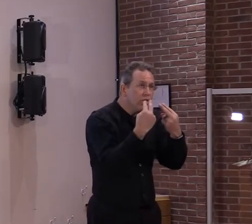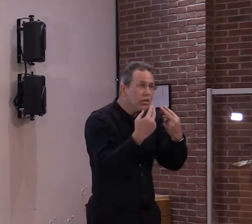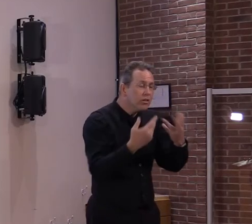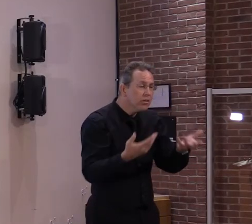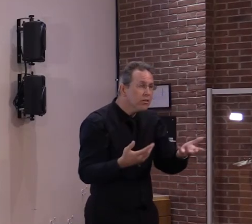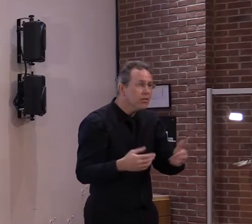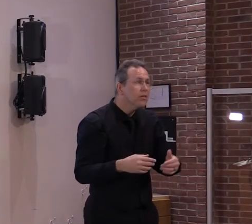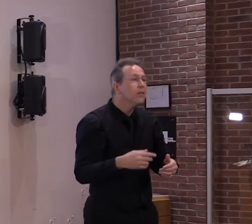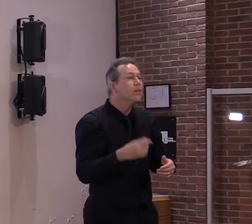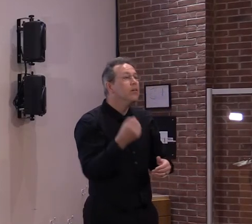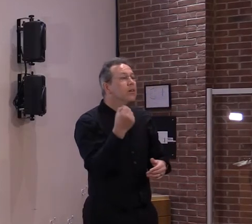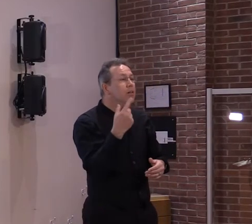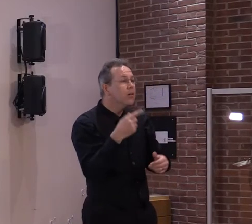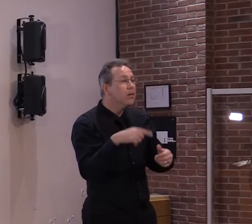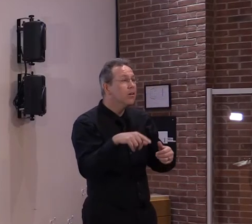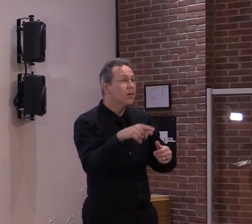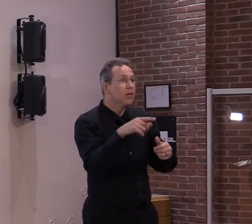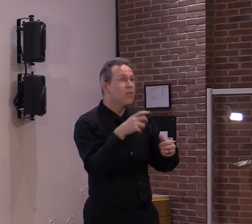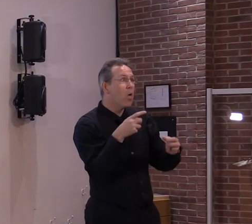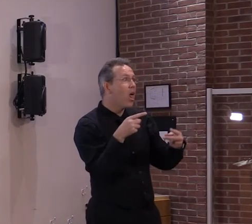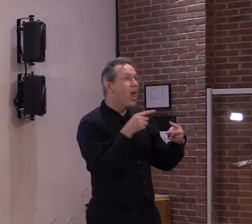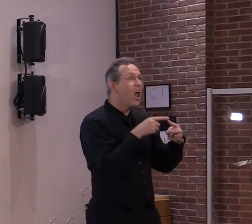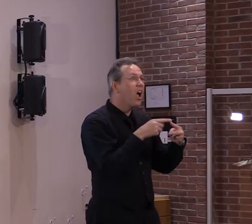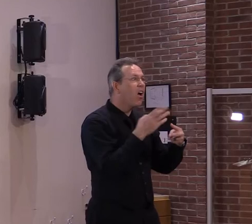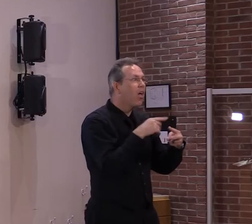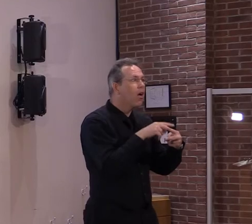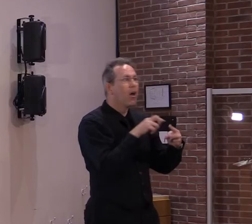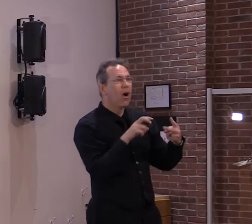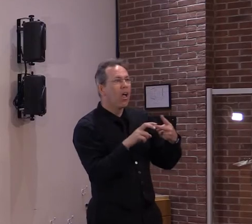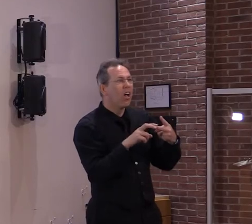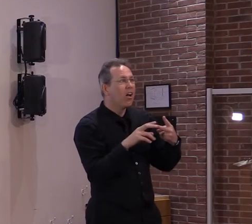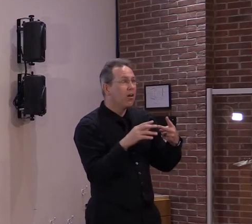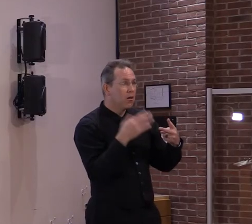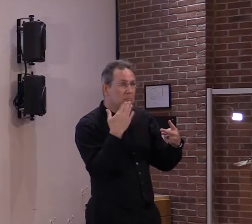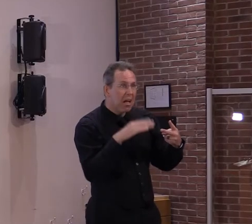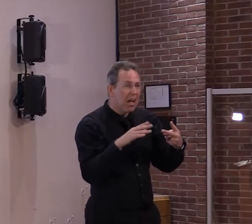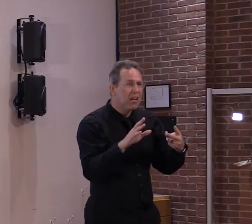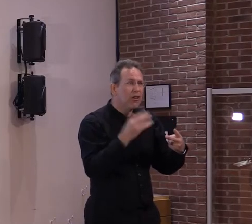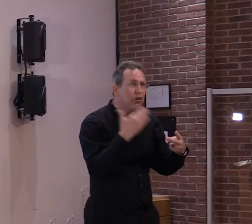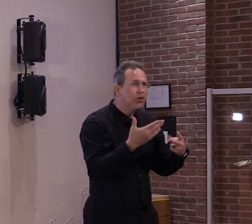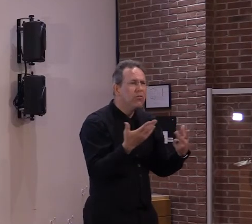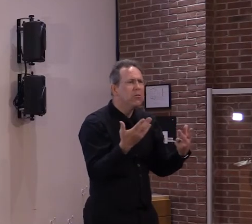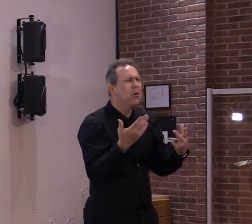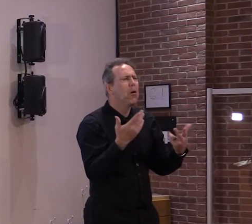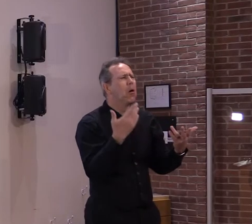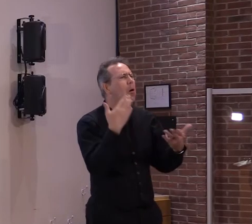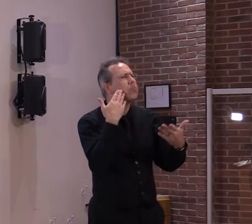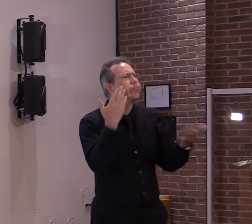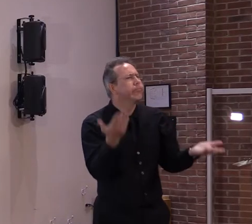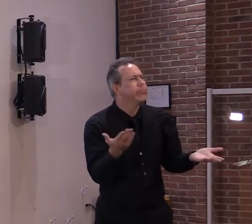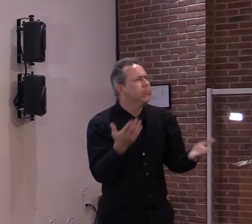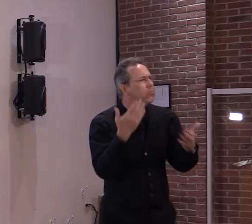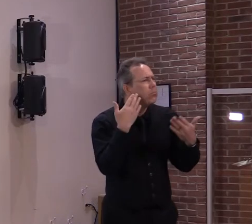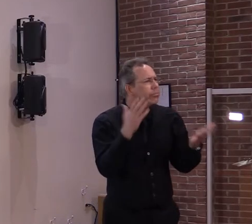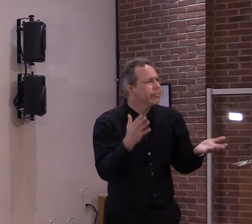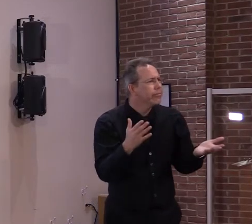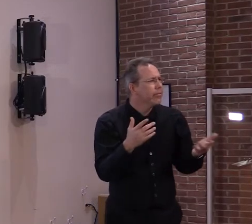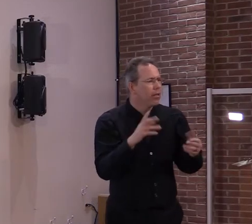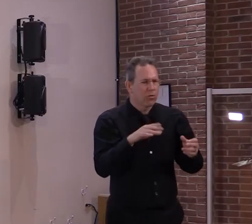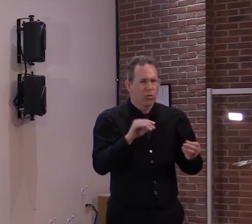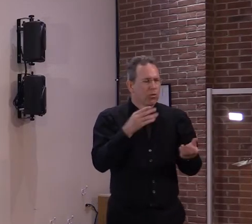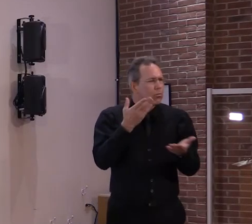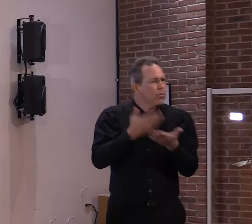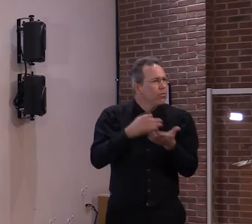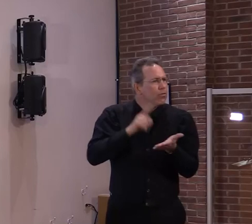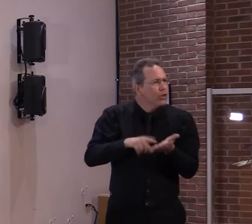an untested strategy. And it's one that at a time when there isn't a lot of vaccine around and we want most people to get at least one